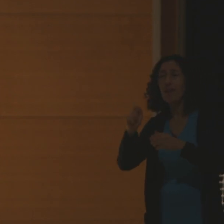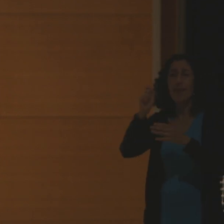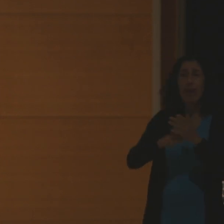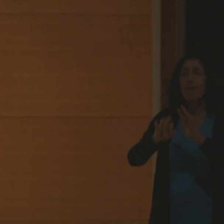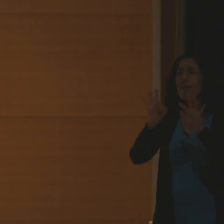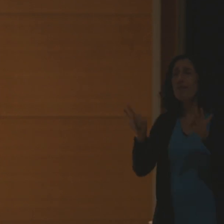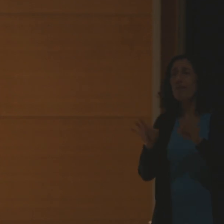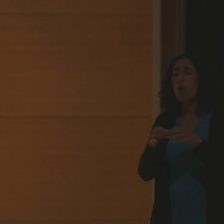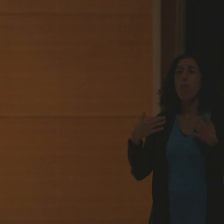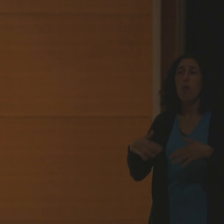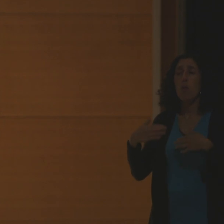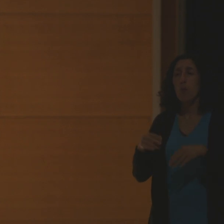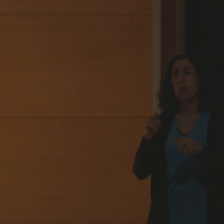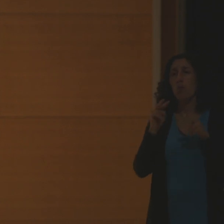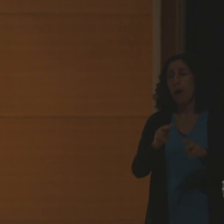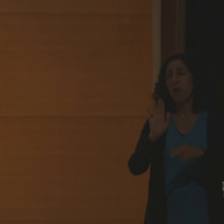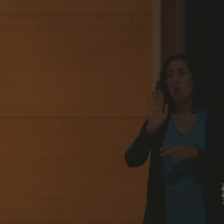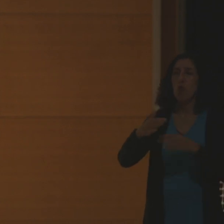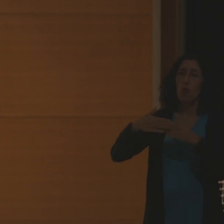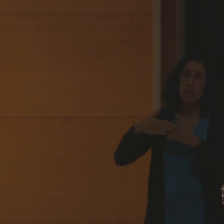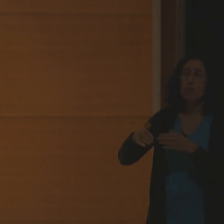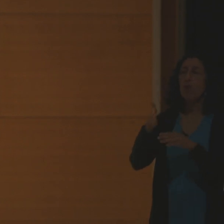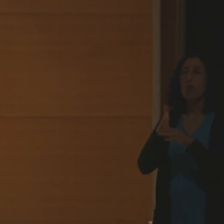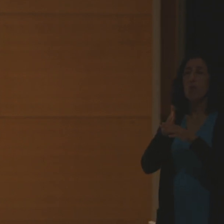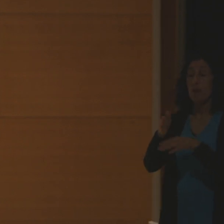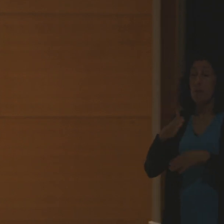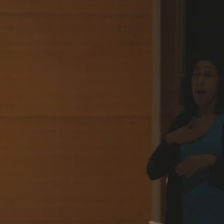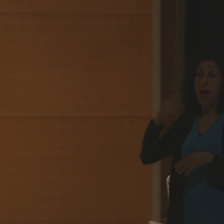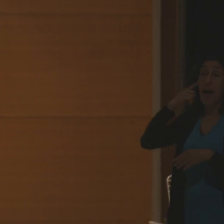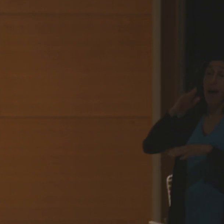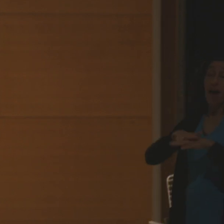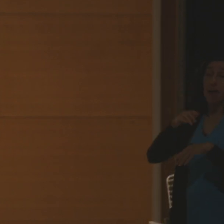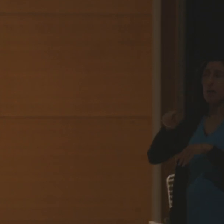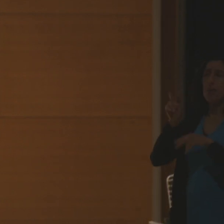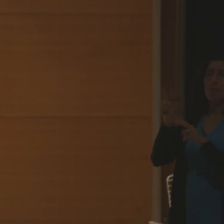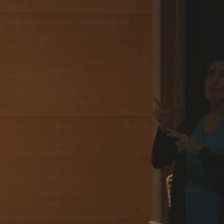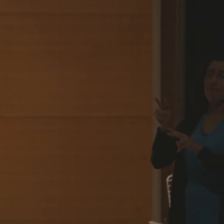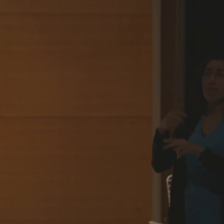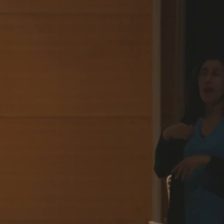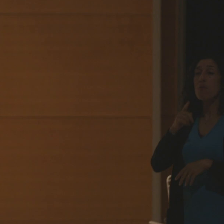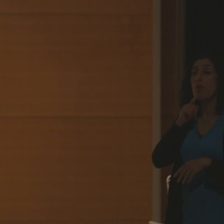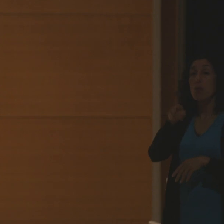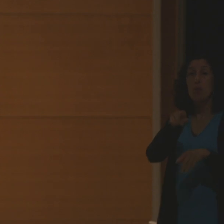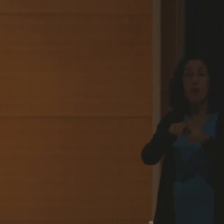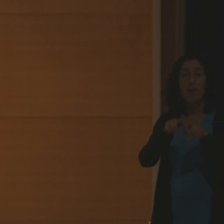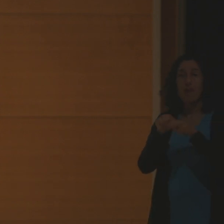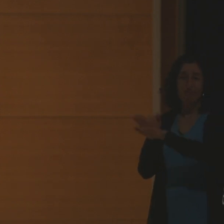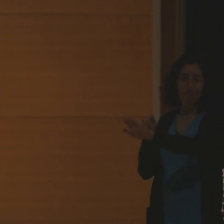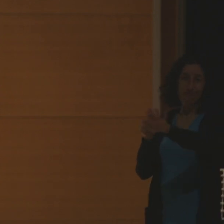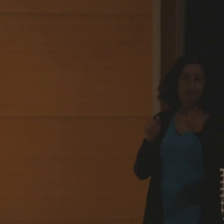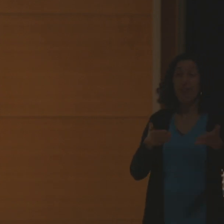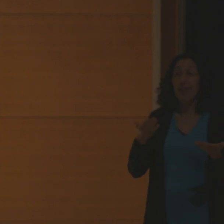her a writer to watch. I will have my eye on her, and I know that everyone here tonight at